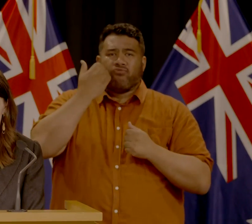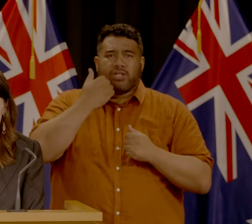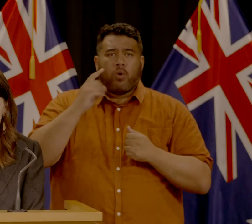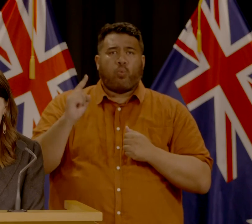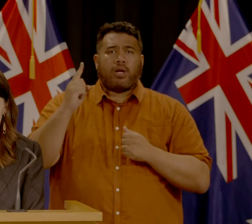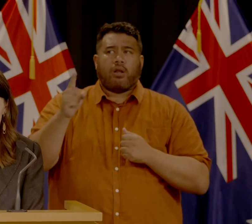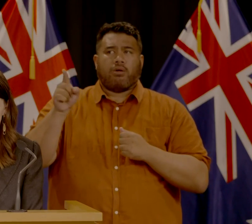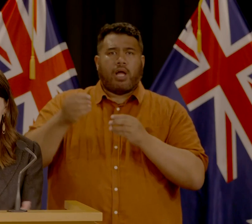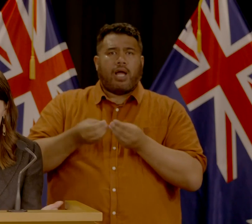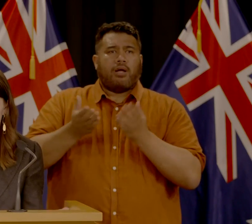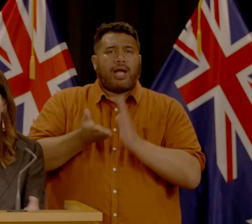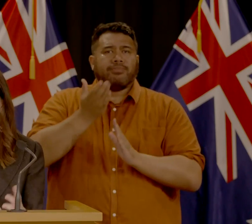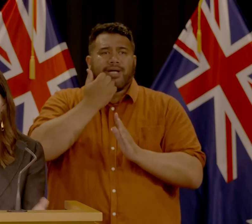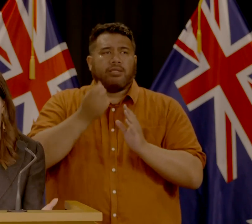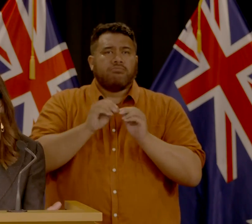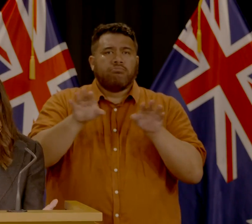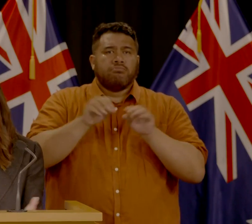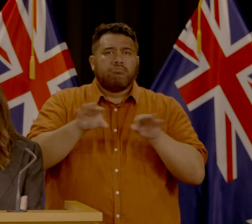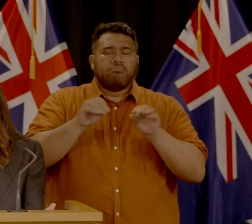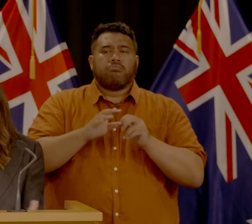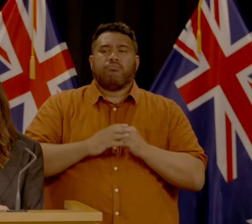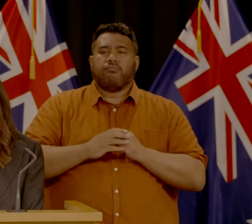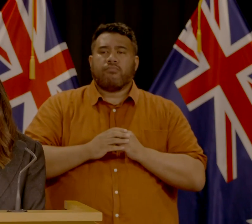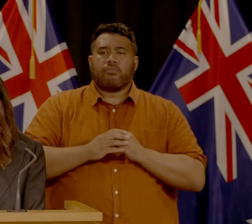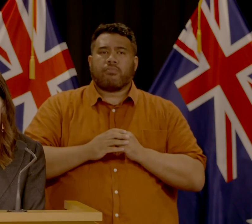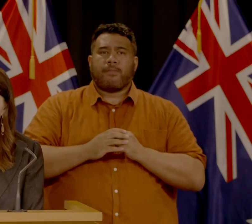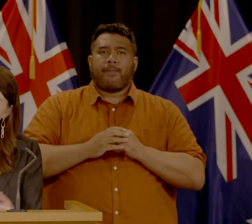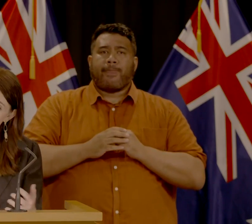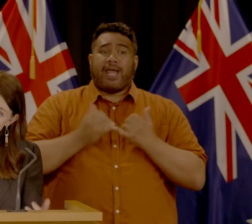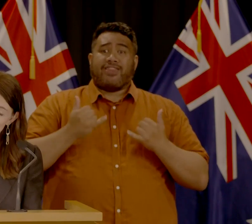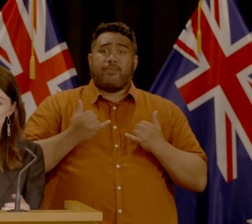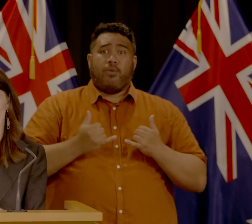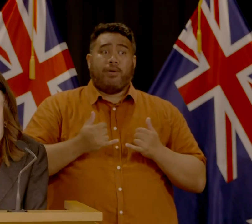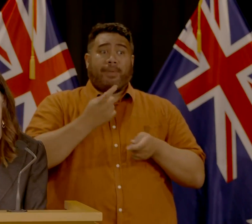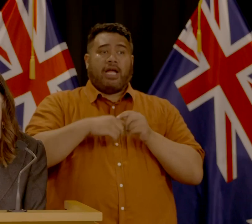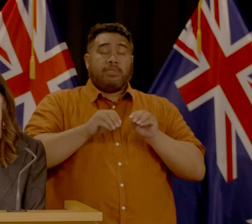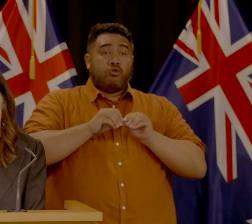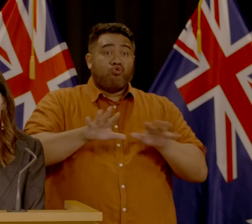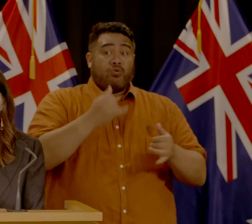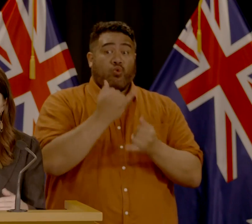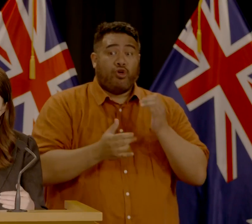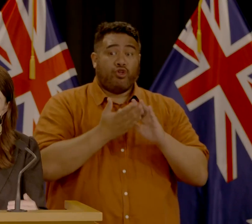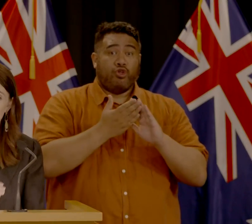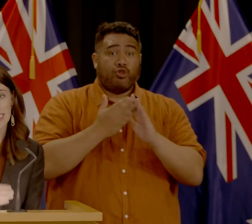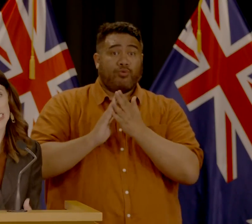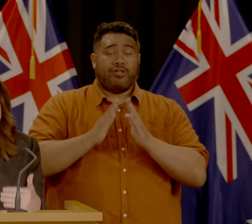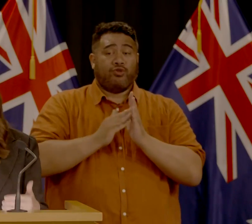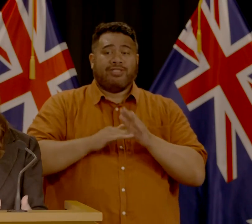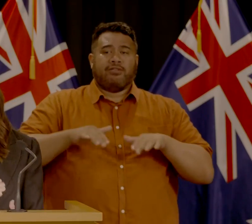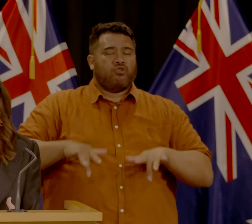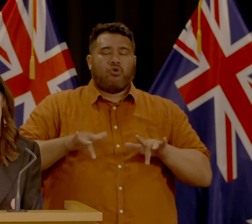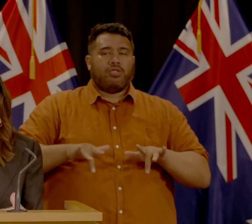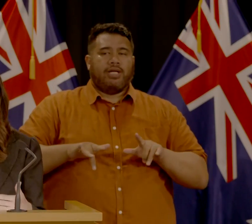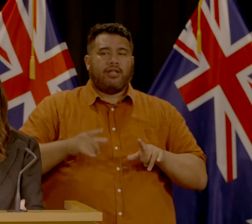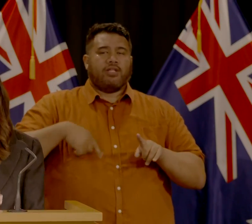Health. But again, we are not in a space of community transmission. We know the source of our cases, and we're working hard to continue